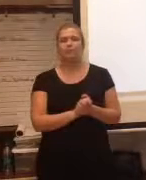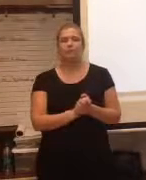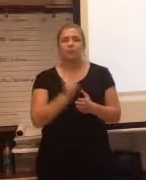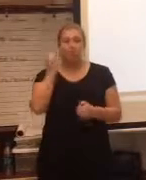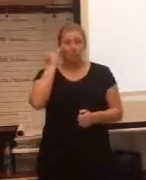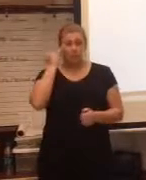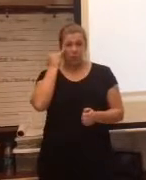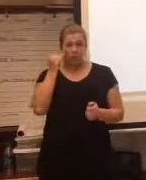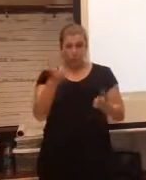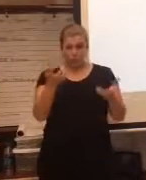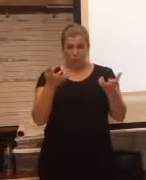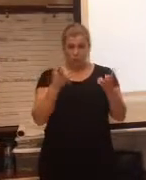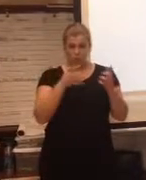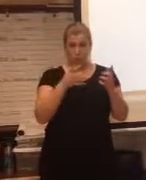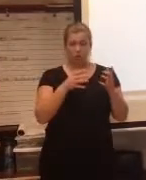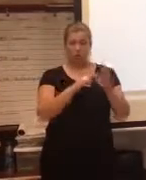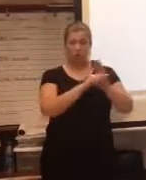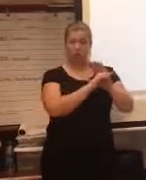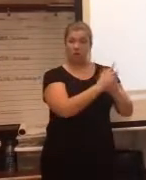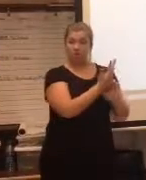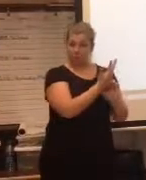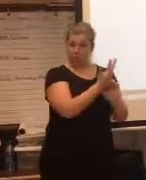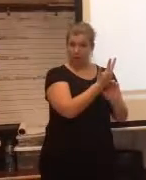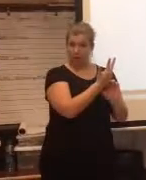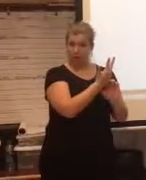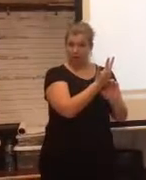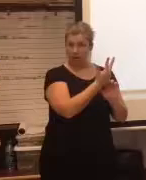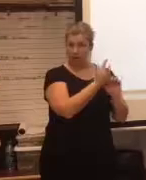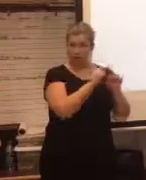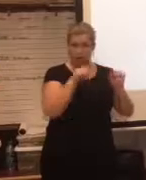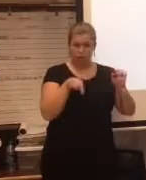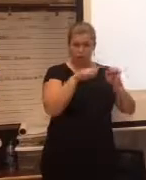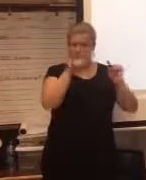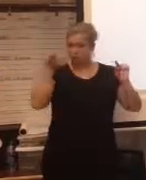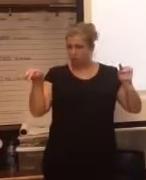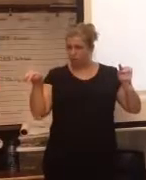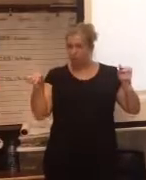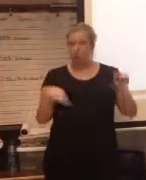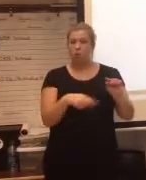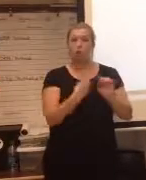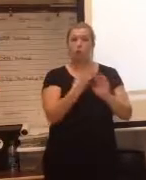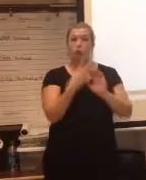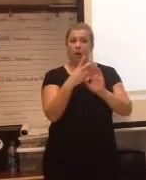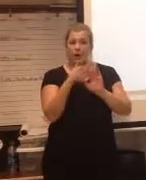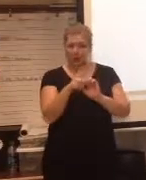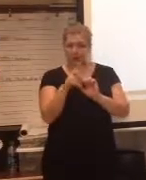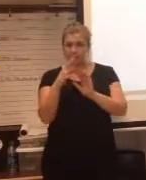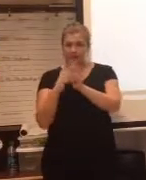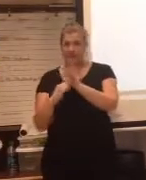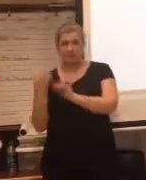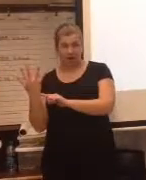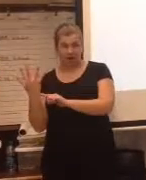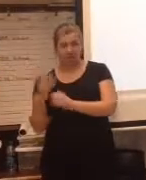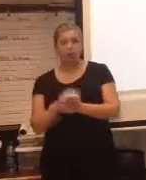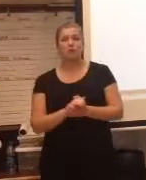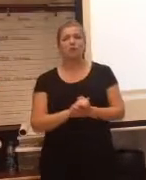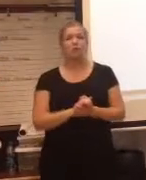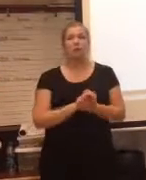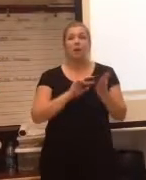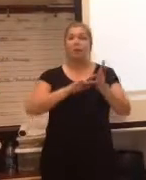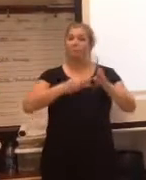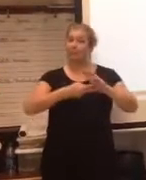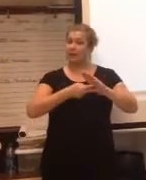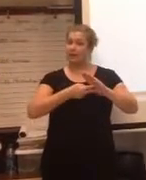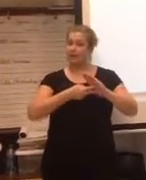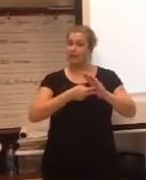that we want to distribute negative 3 through the quantity 2x minus 5. We know that this means that we